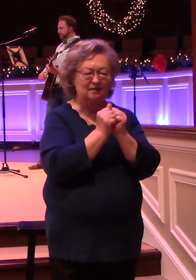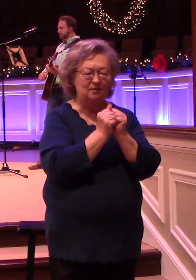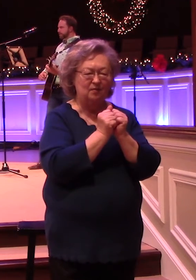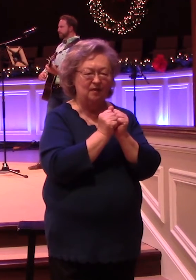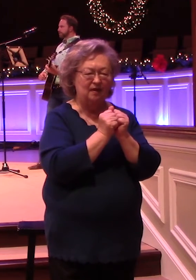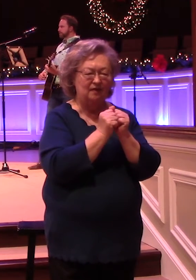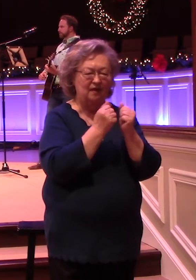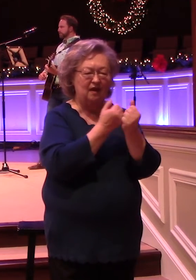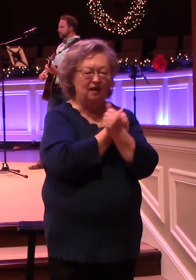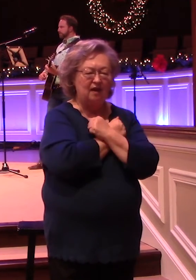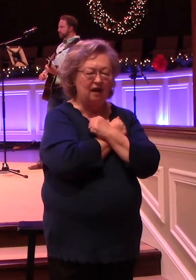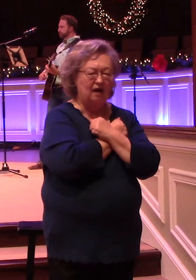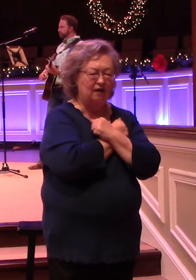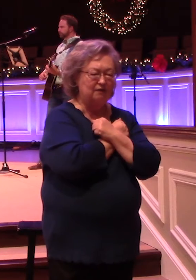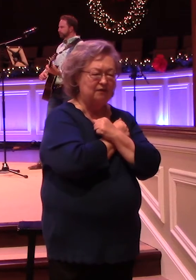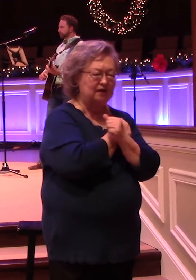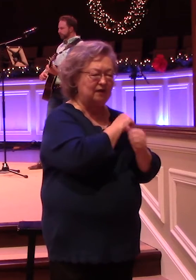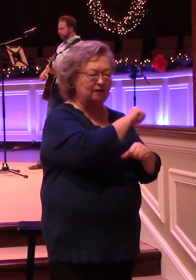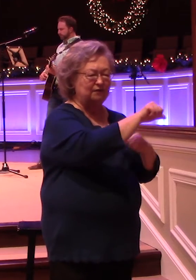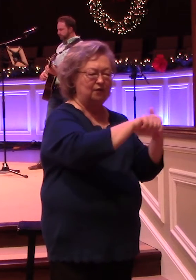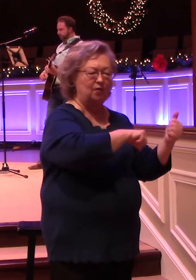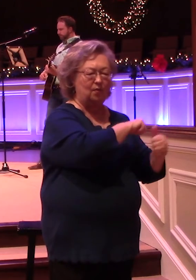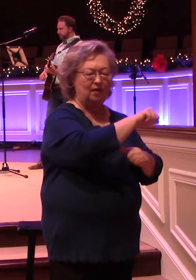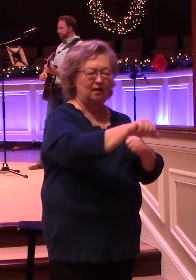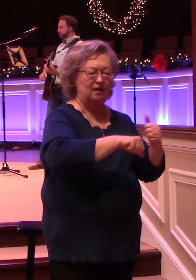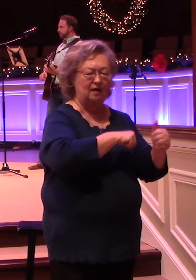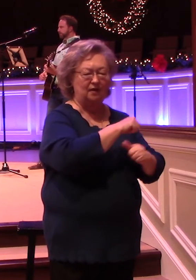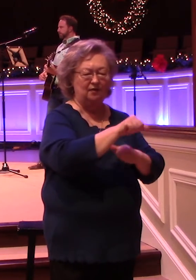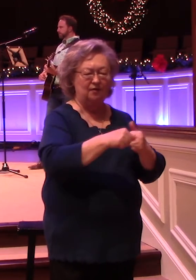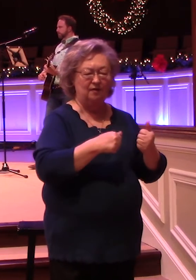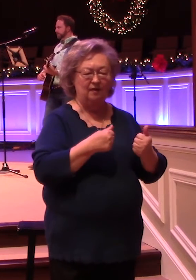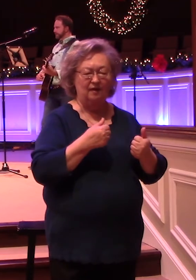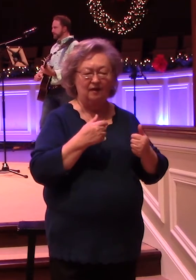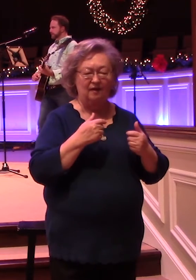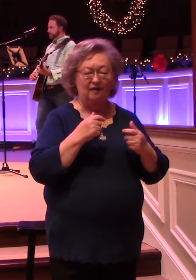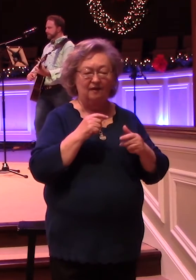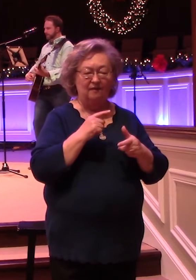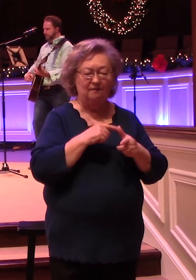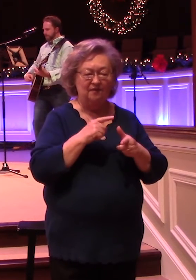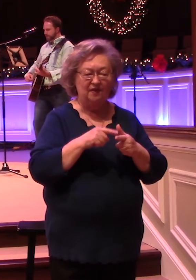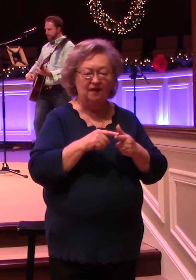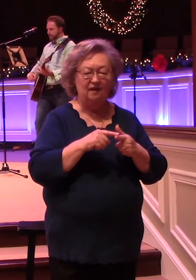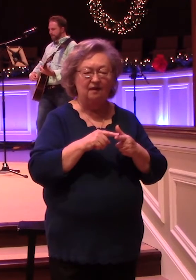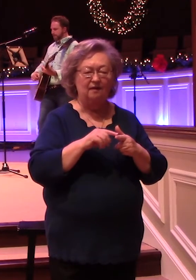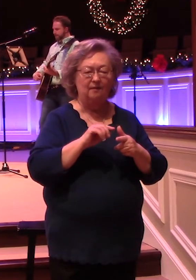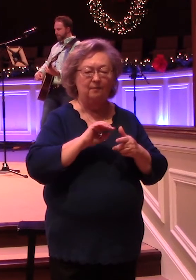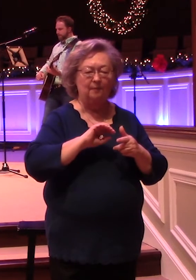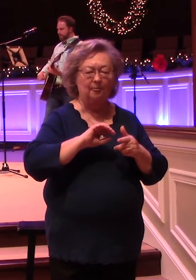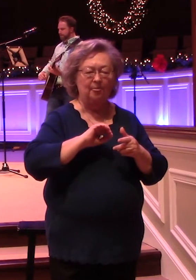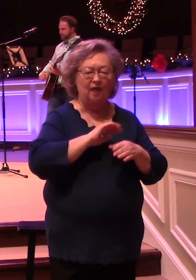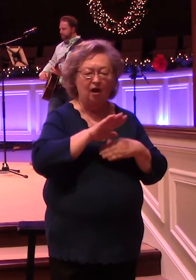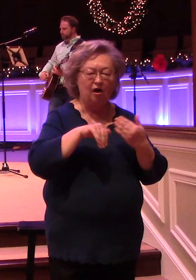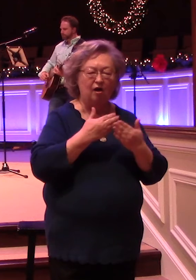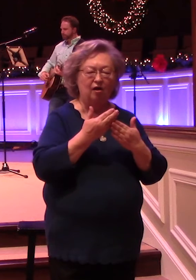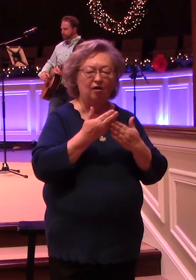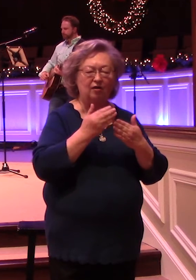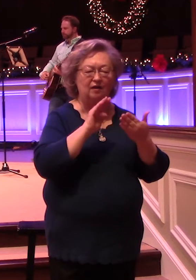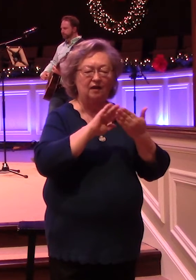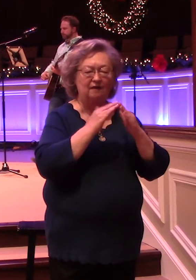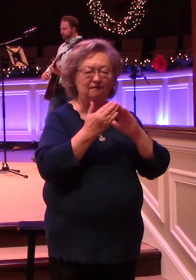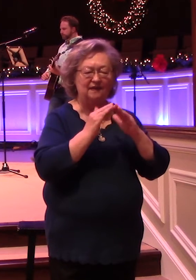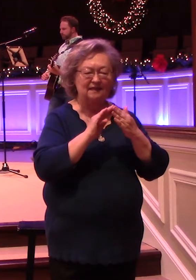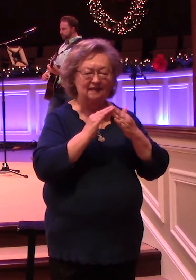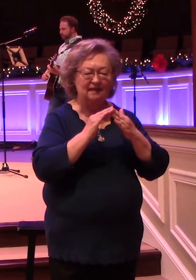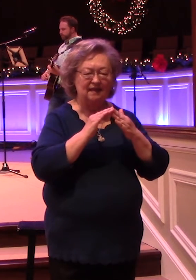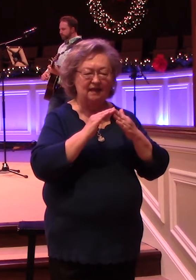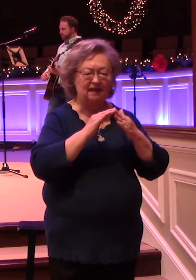Do it in such a way that soon all of our city will be compelled to remark, all those people love each